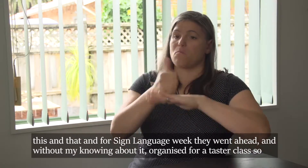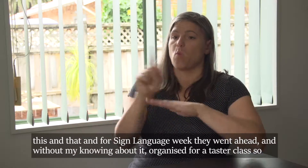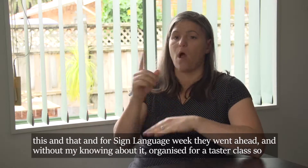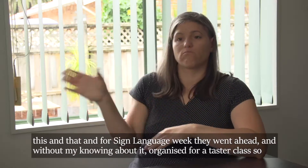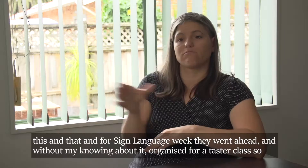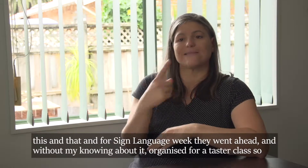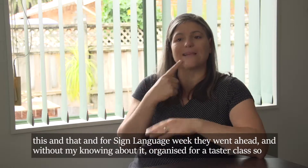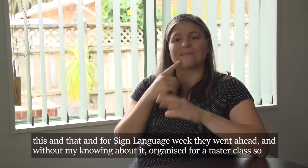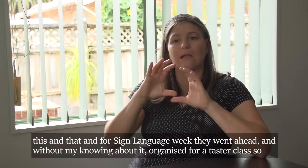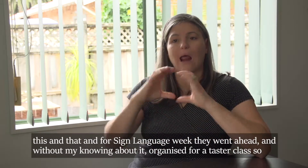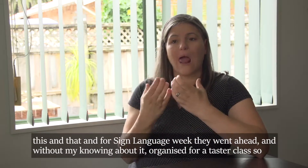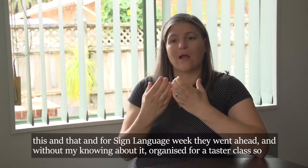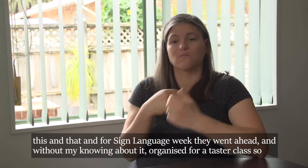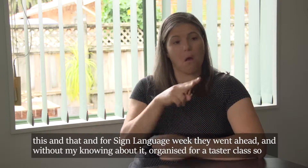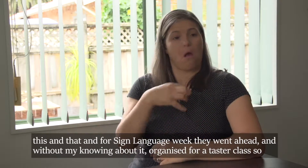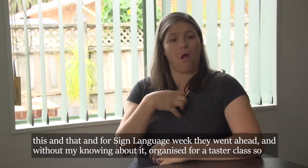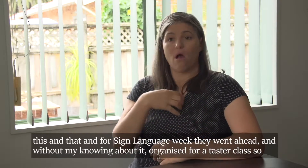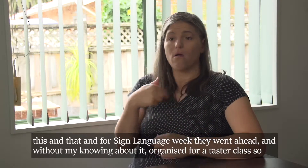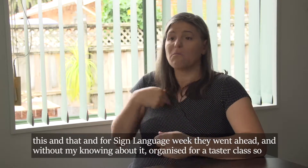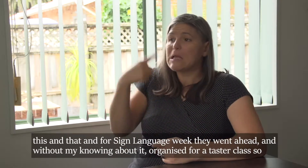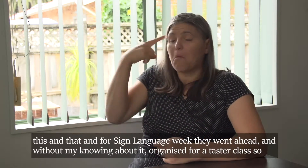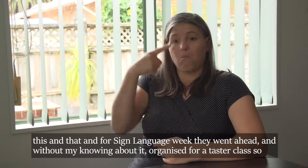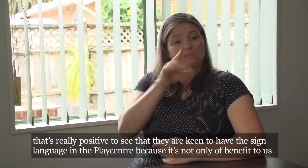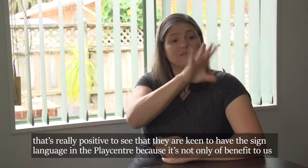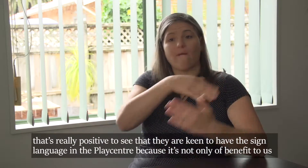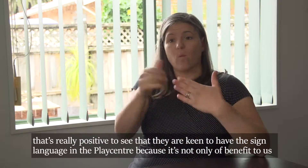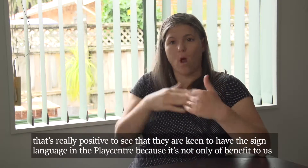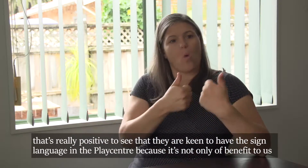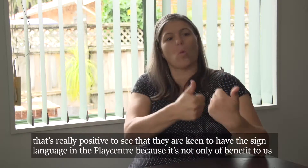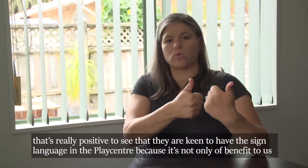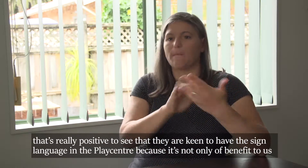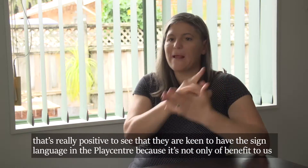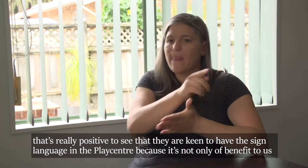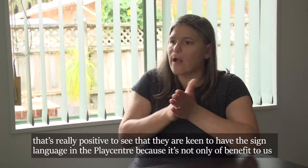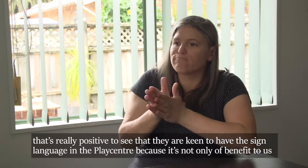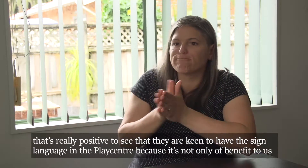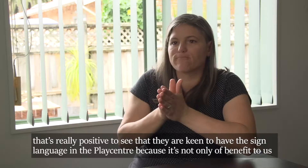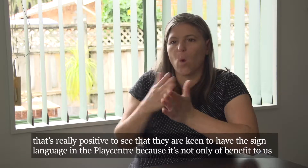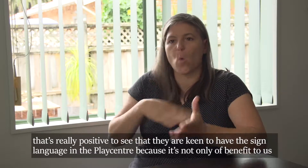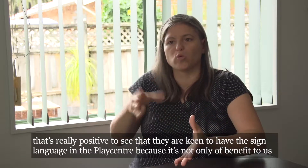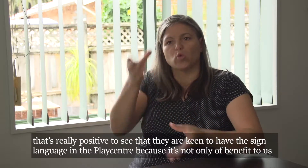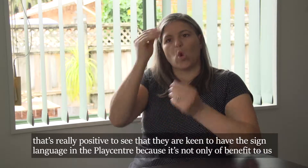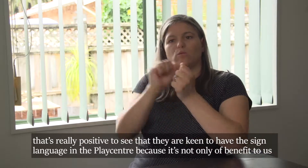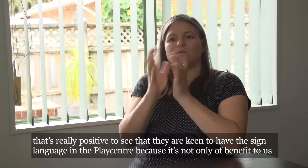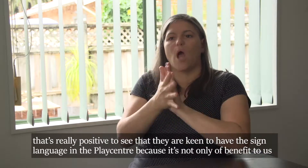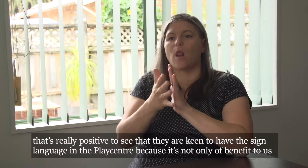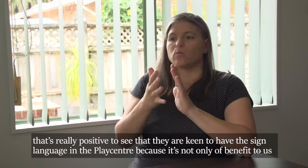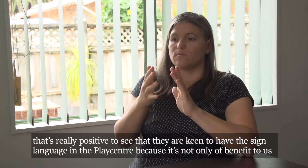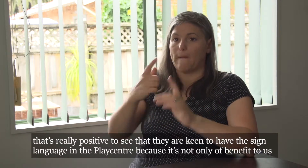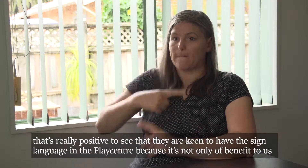my knowing about it, organised for a taster class. So that's really positive to see that they are keen to